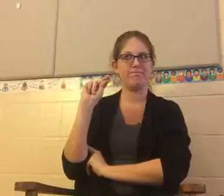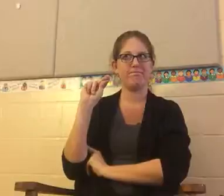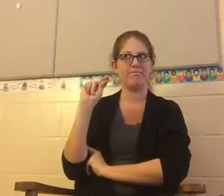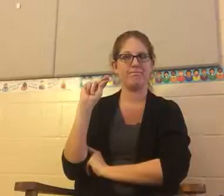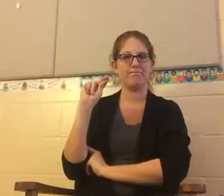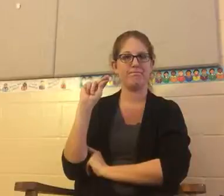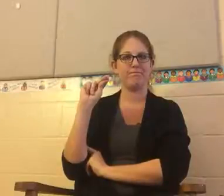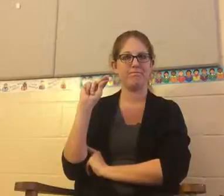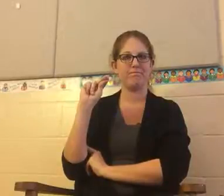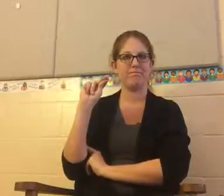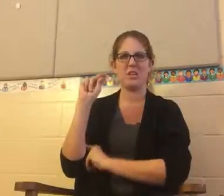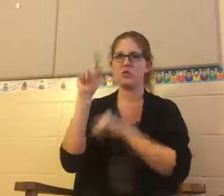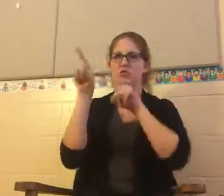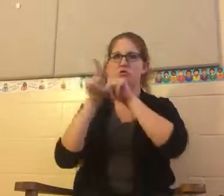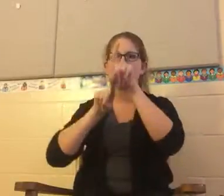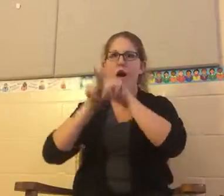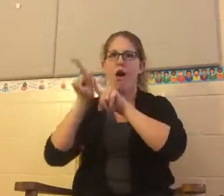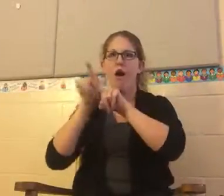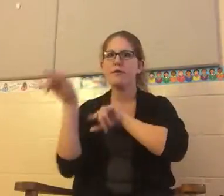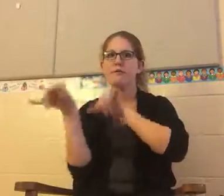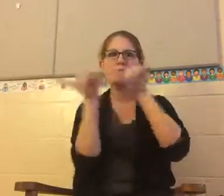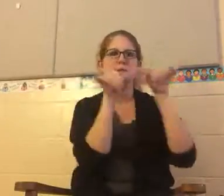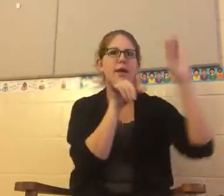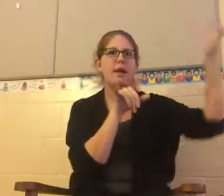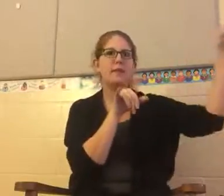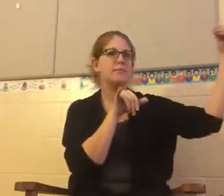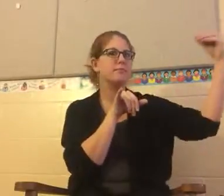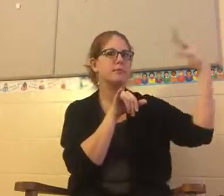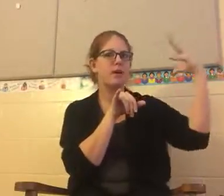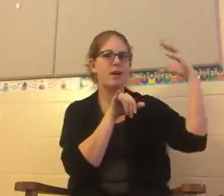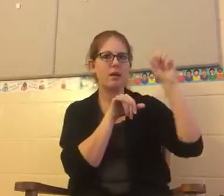It is not a star like the sun, but just a rock.